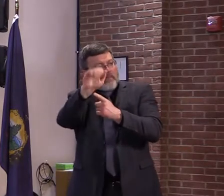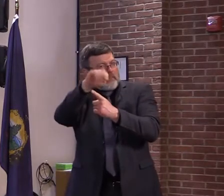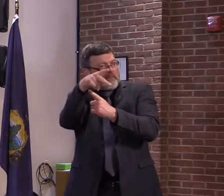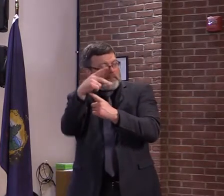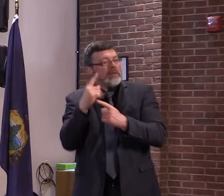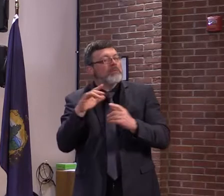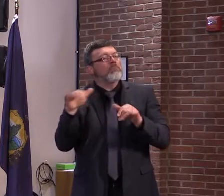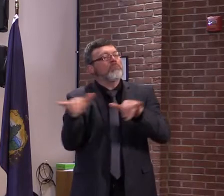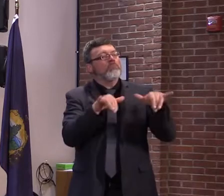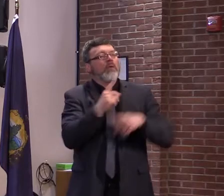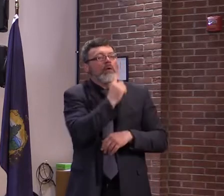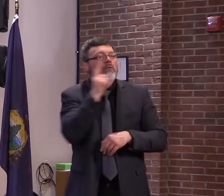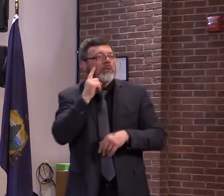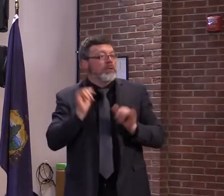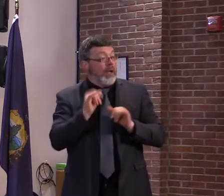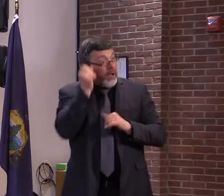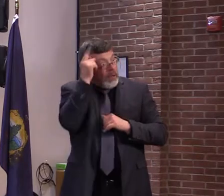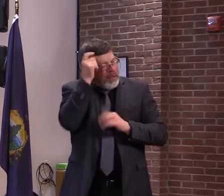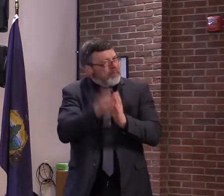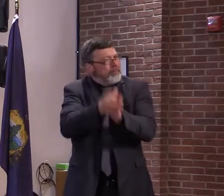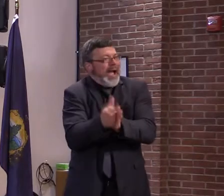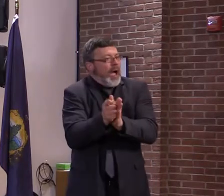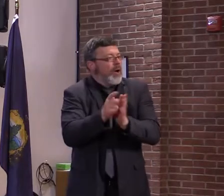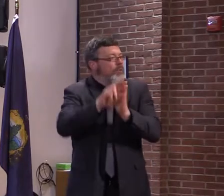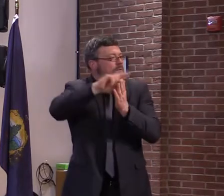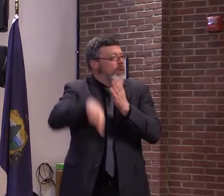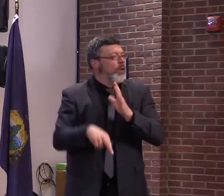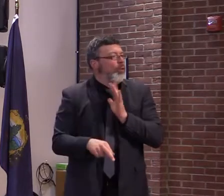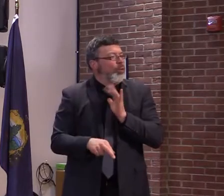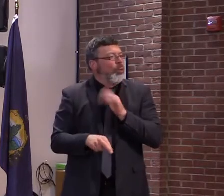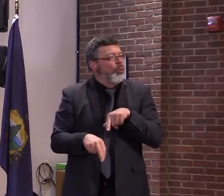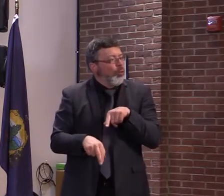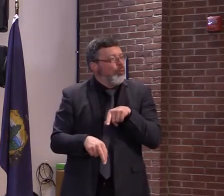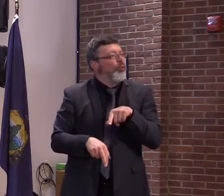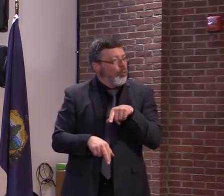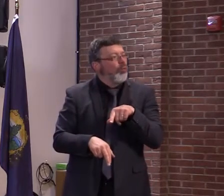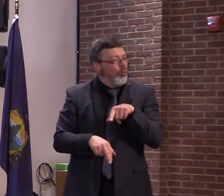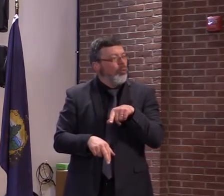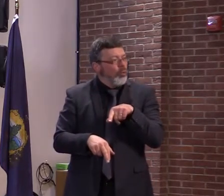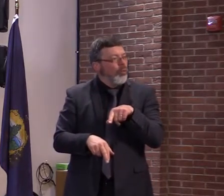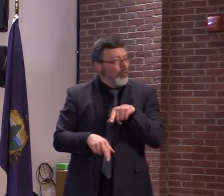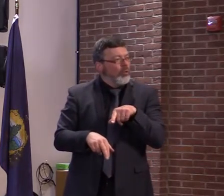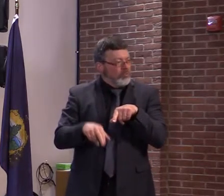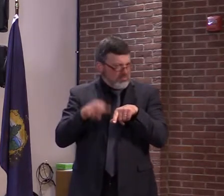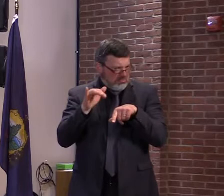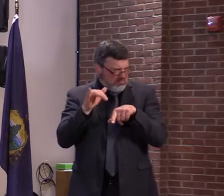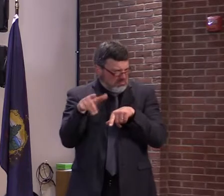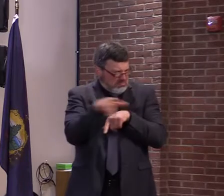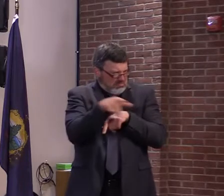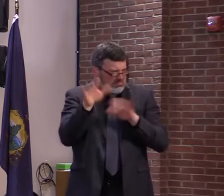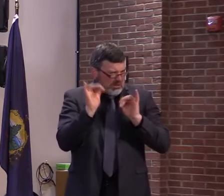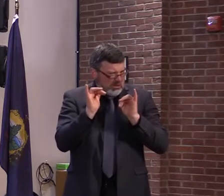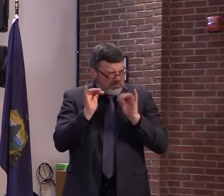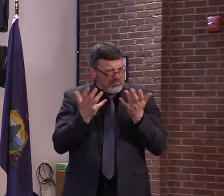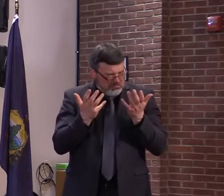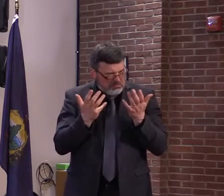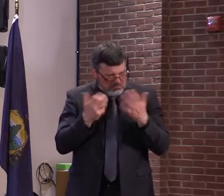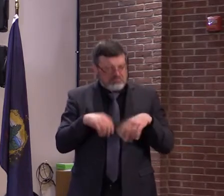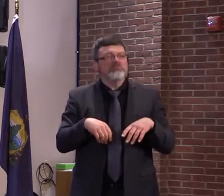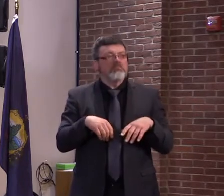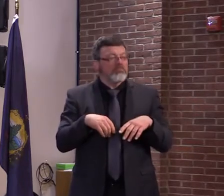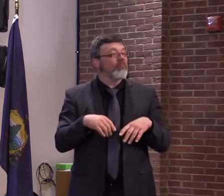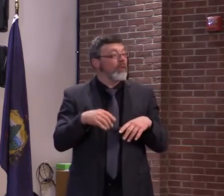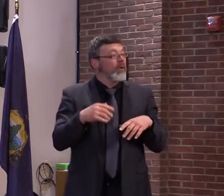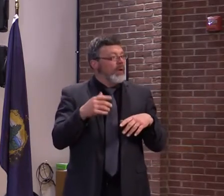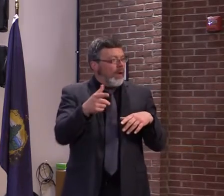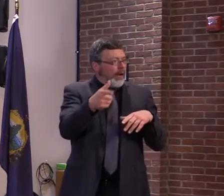While LAMP aren't PCR, they should be considered a PCR equivalent because they are nucleic acid amplification